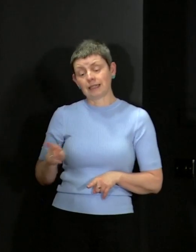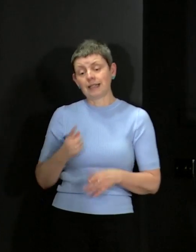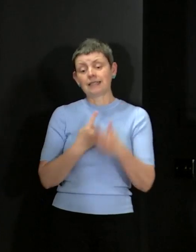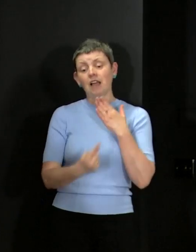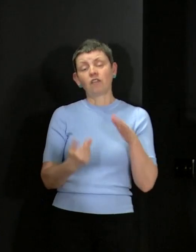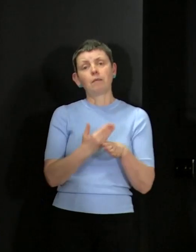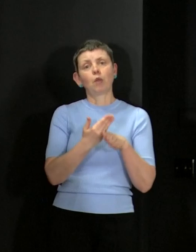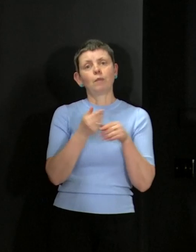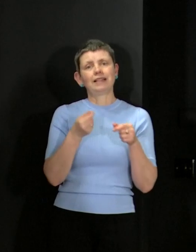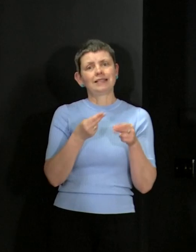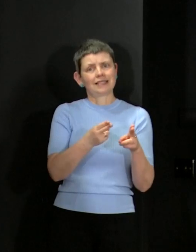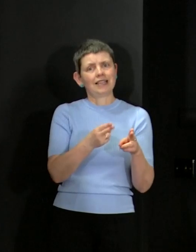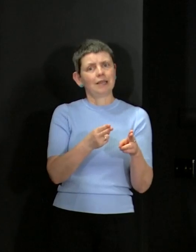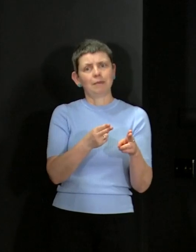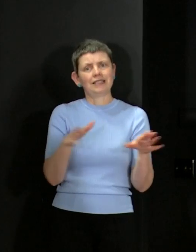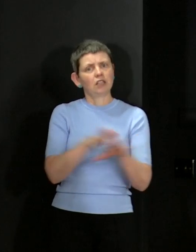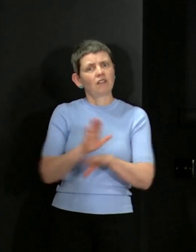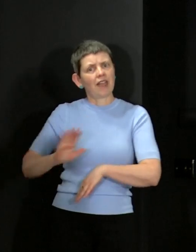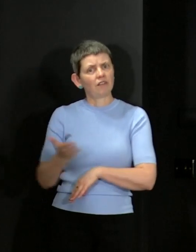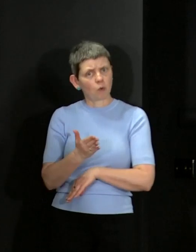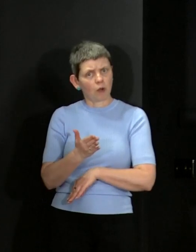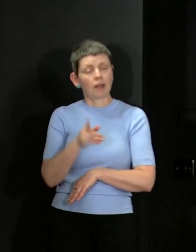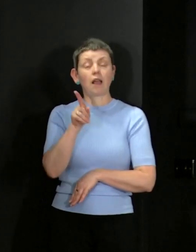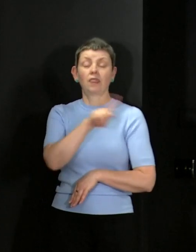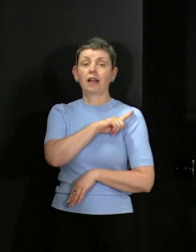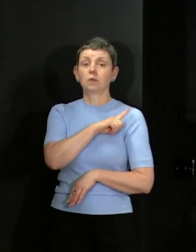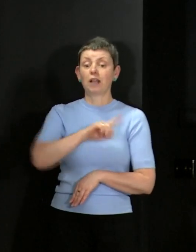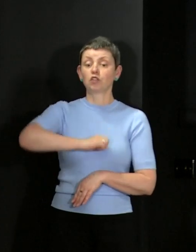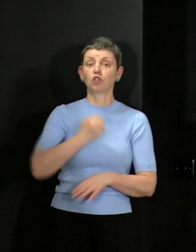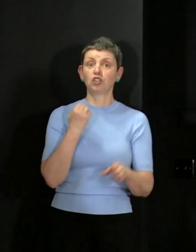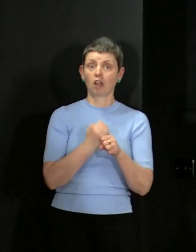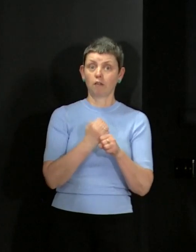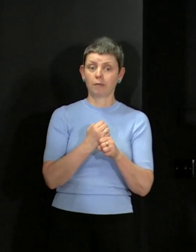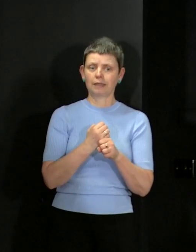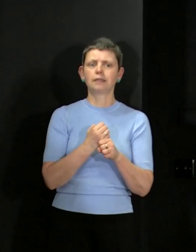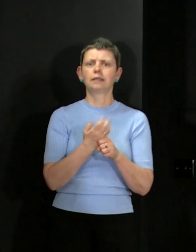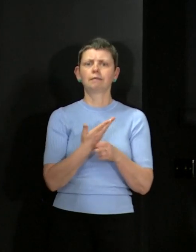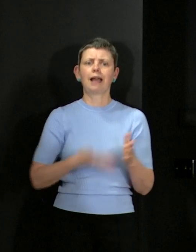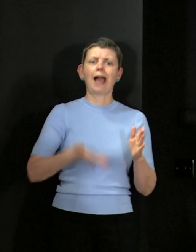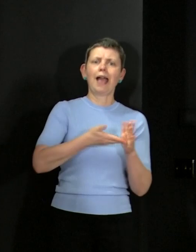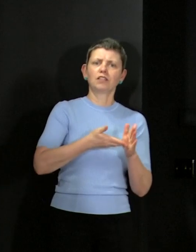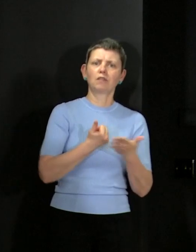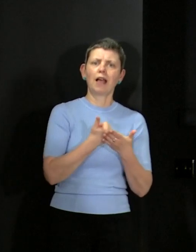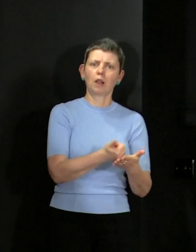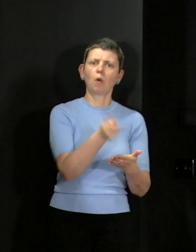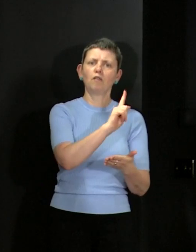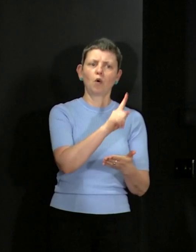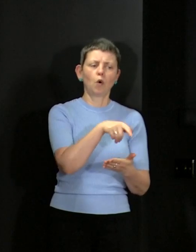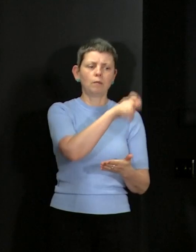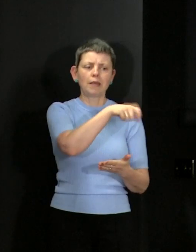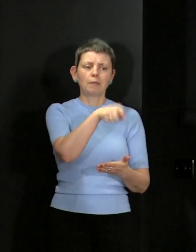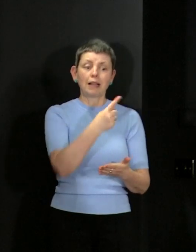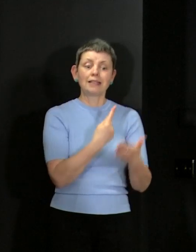everybody, and that is why the Scottish government stepped in to help the newly self-employed, because that was a gap that the UK